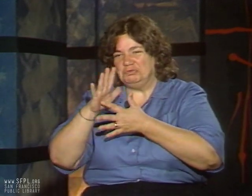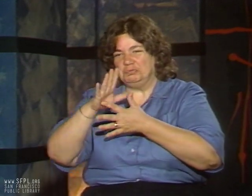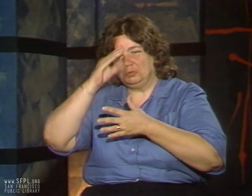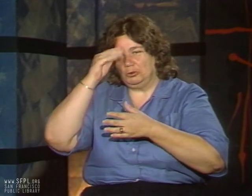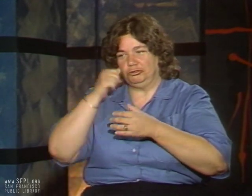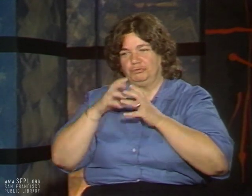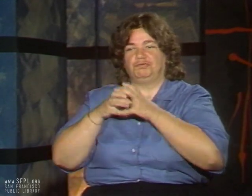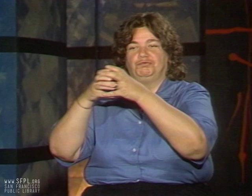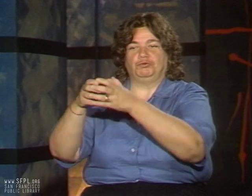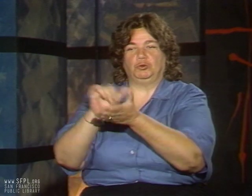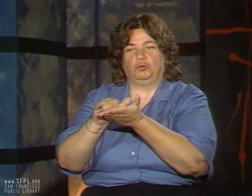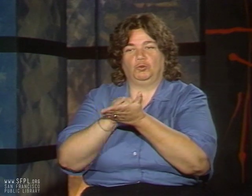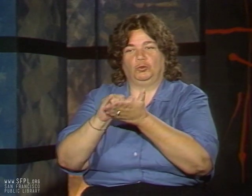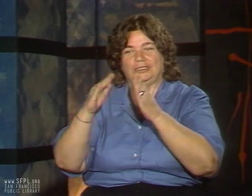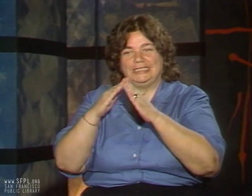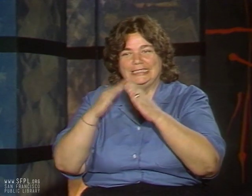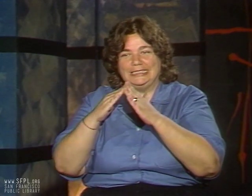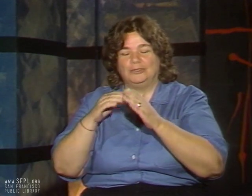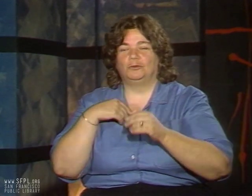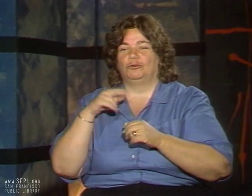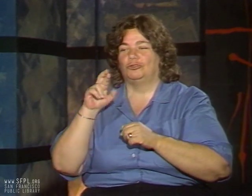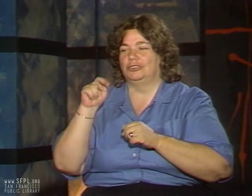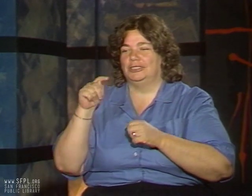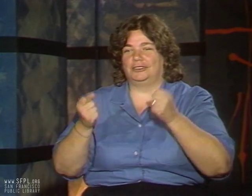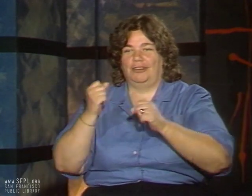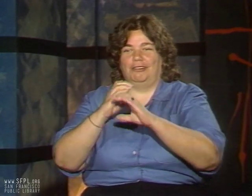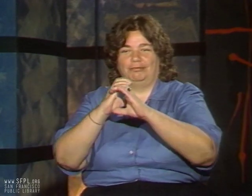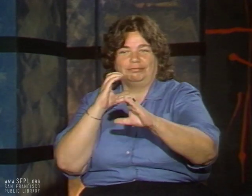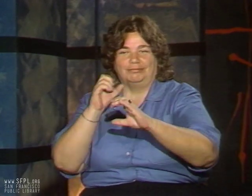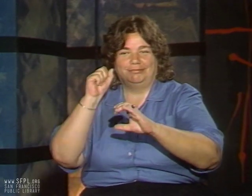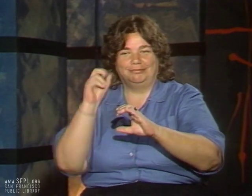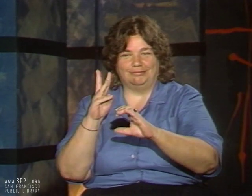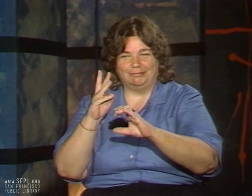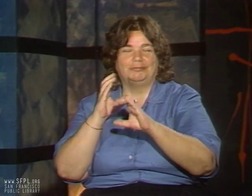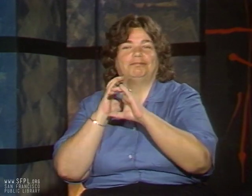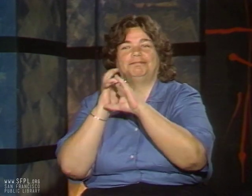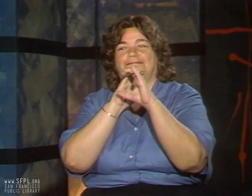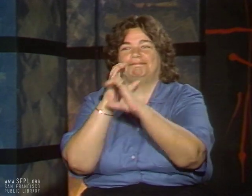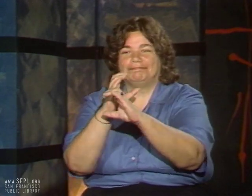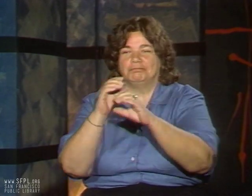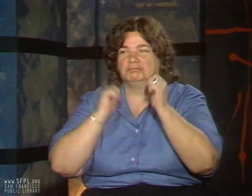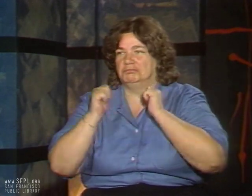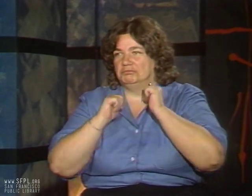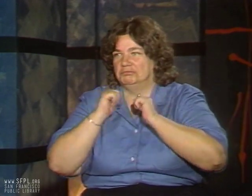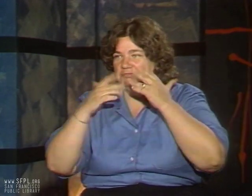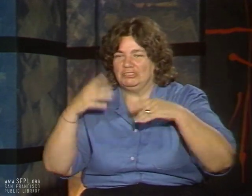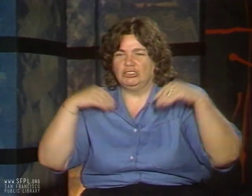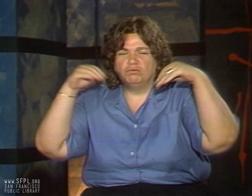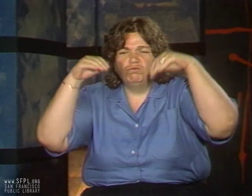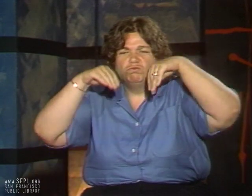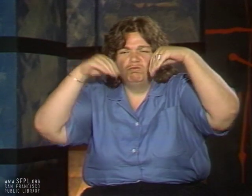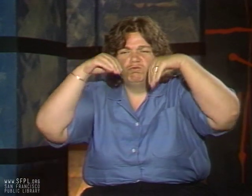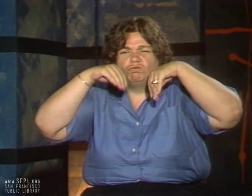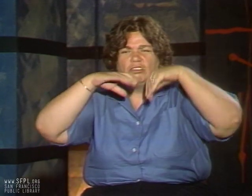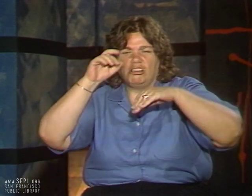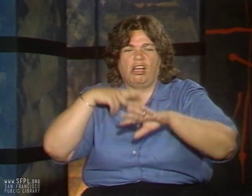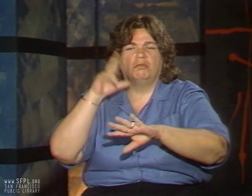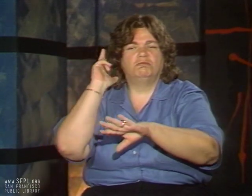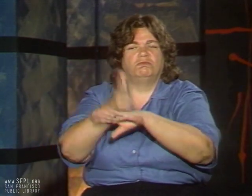York City for a performance. Not knowing any better, we left our car packed full of stuff, parked on the street. When we came back, the car